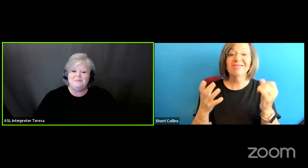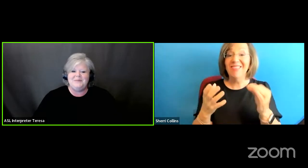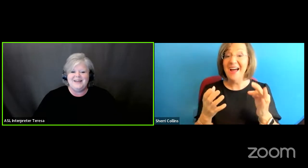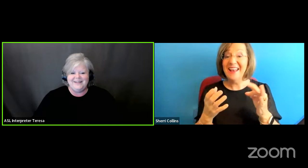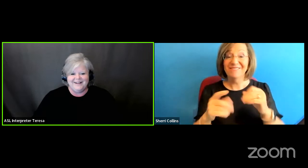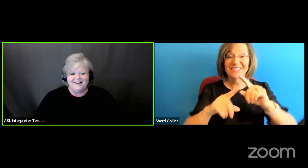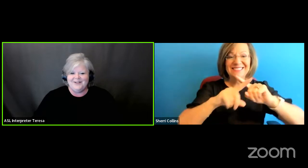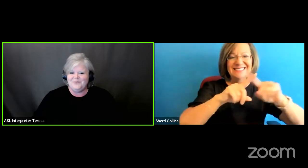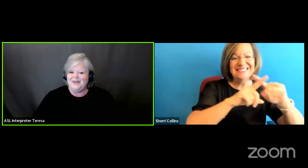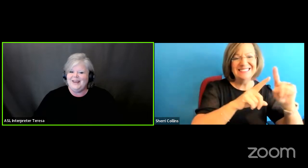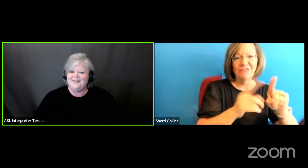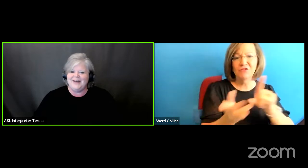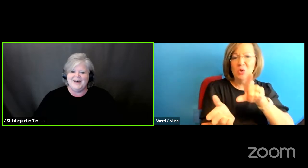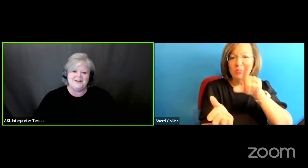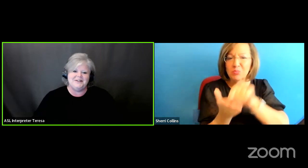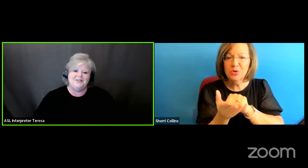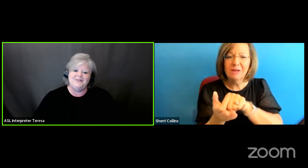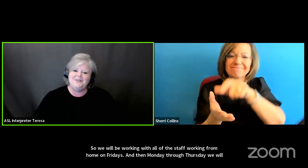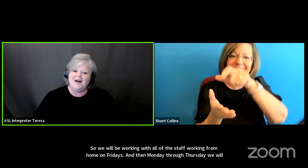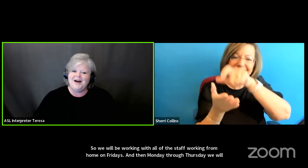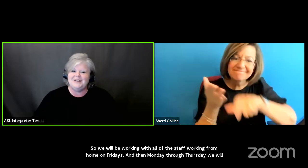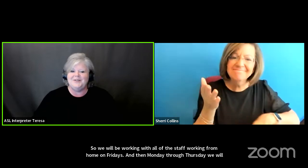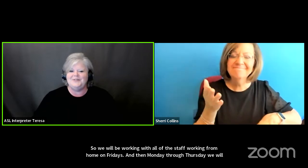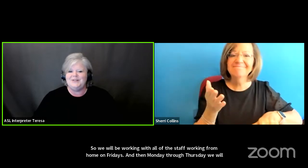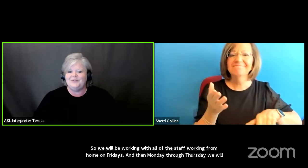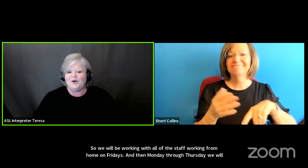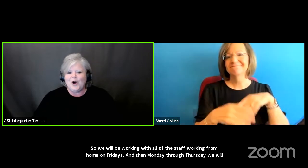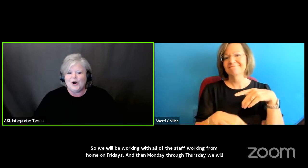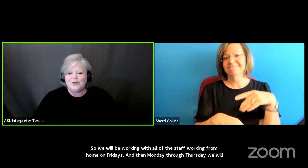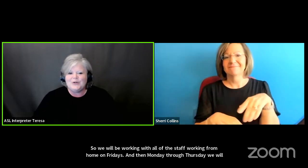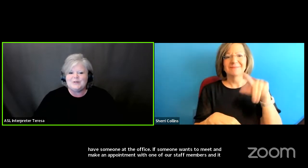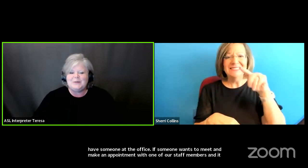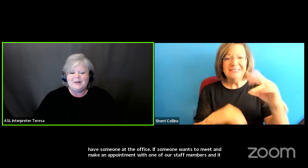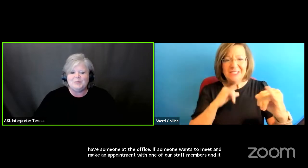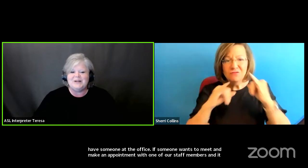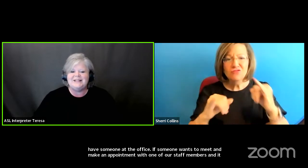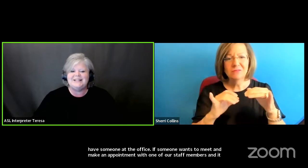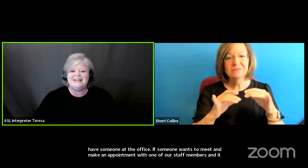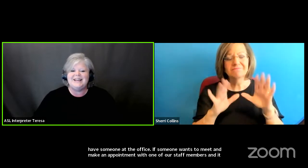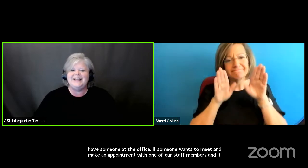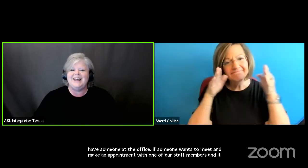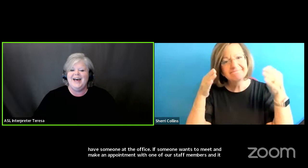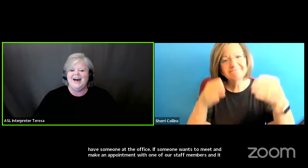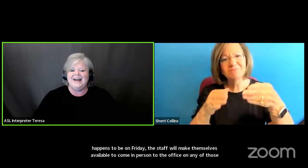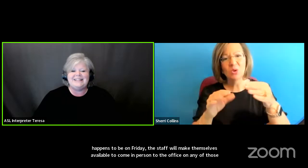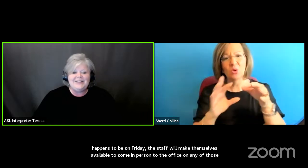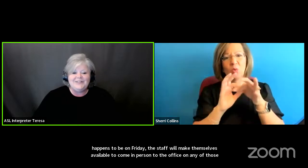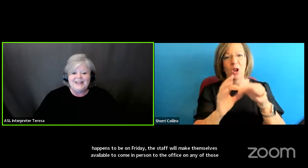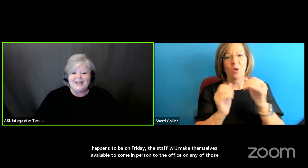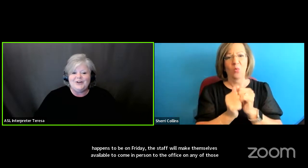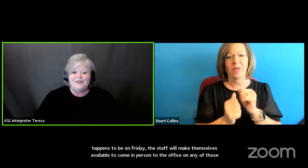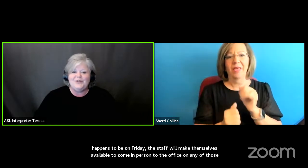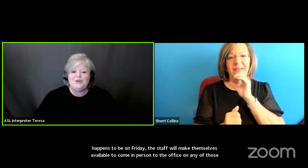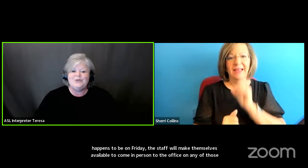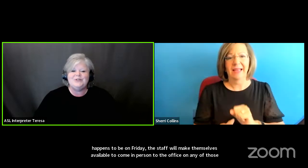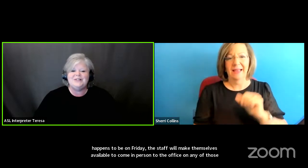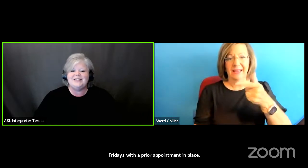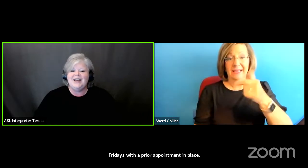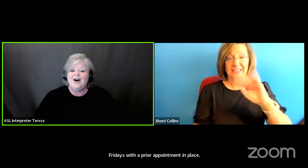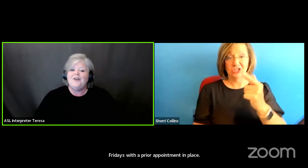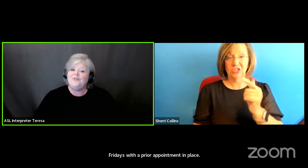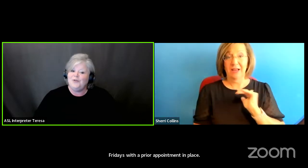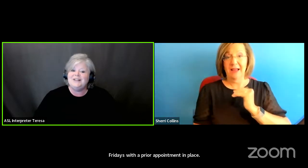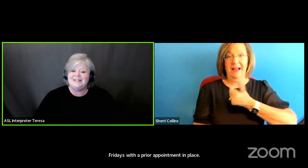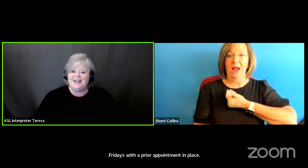So with media, we have had a lot of different articles being printed, TV